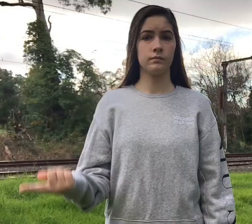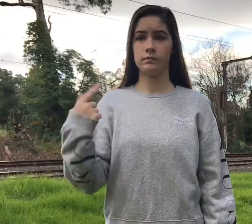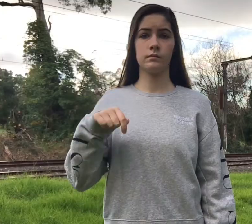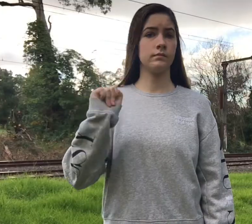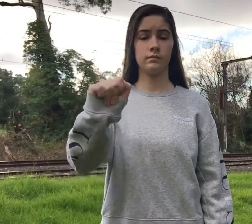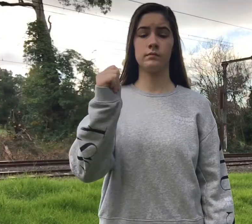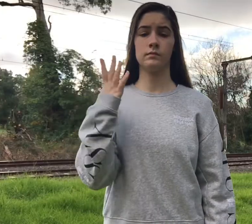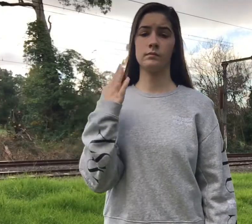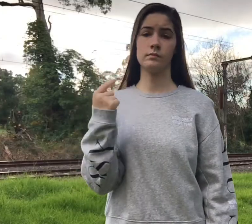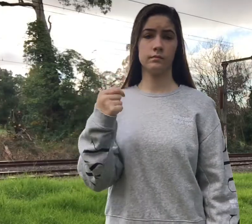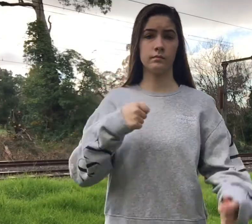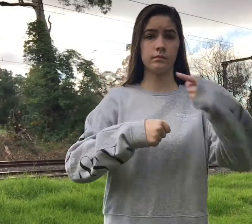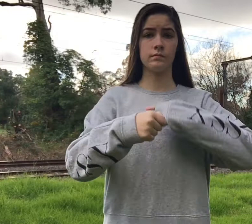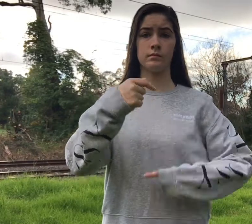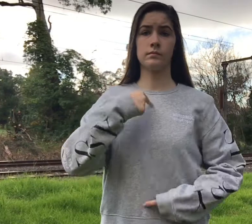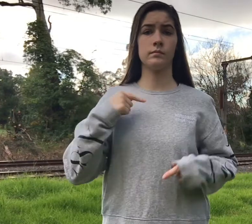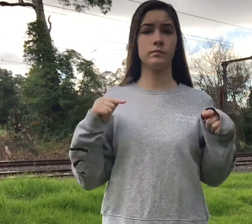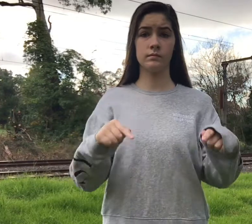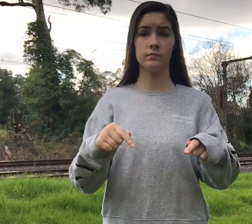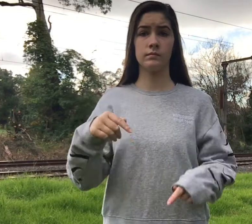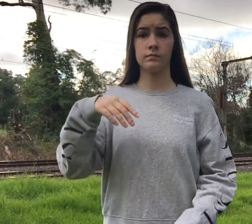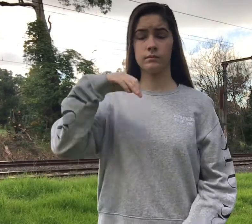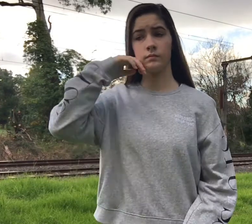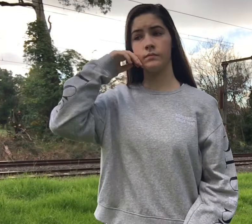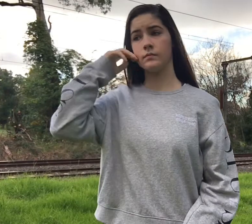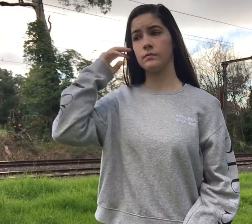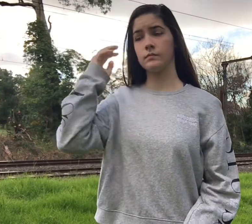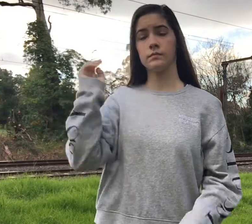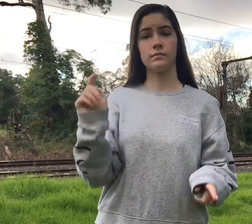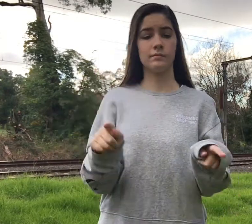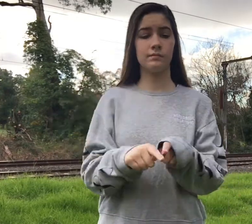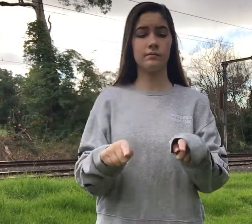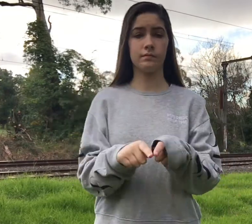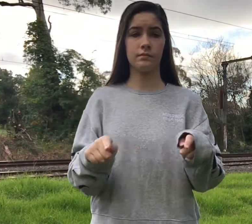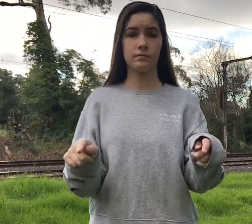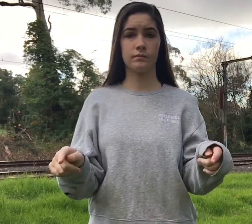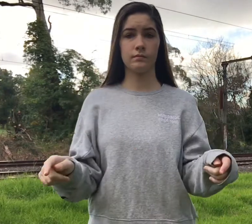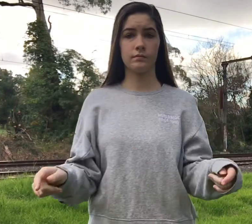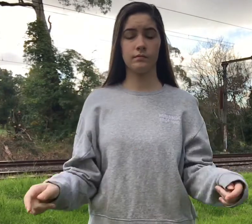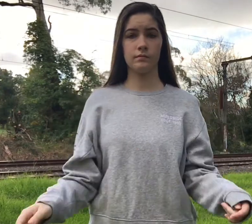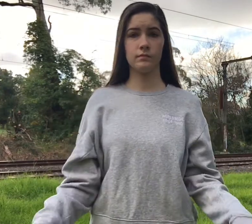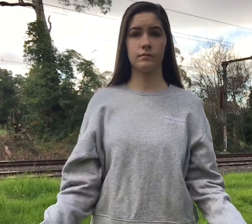And it's been a while, but I still feel the same.